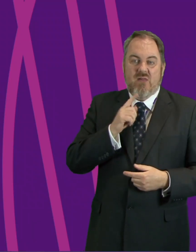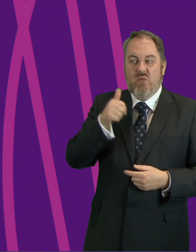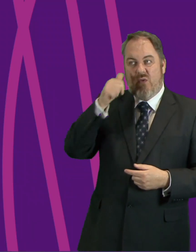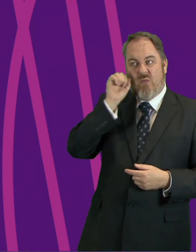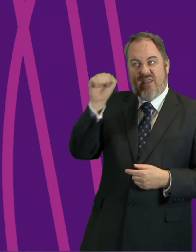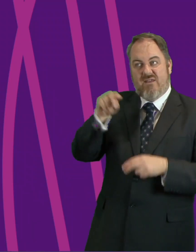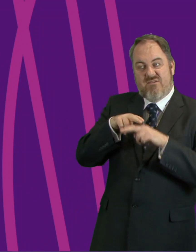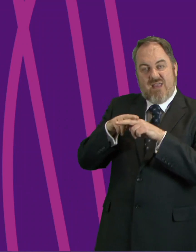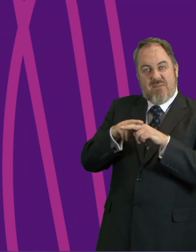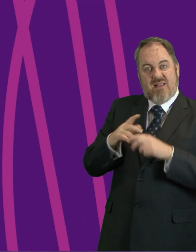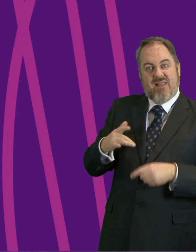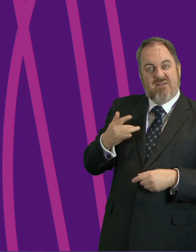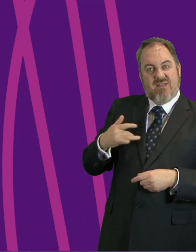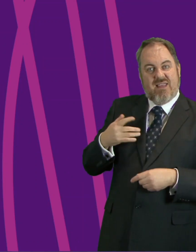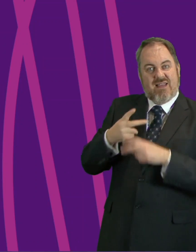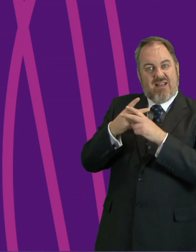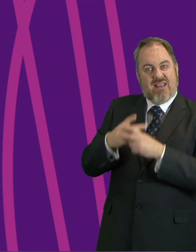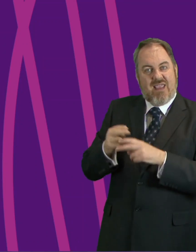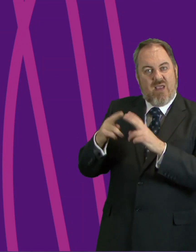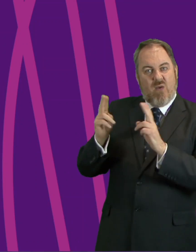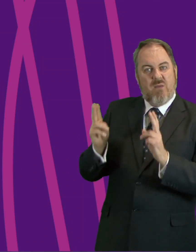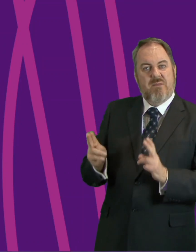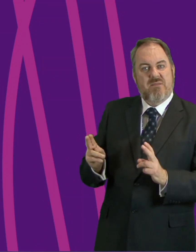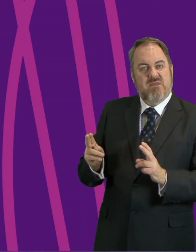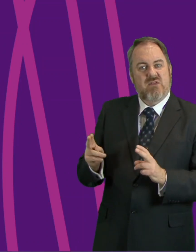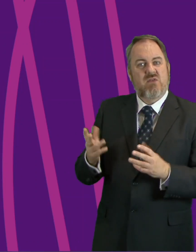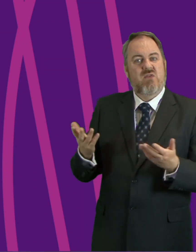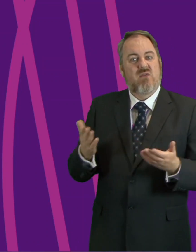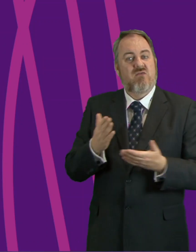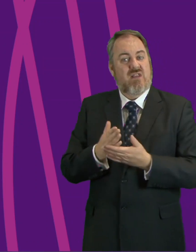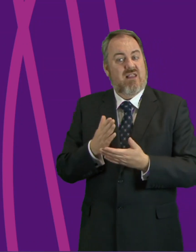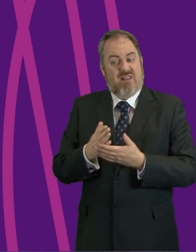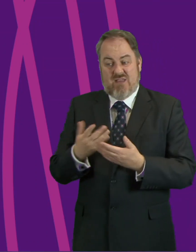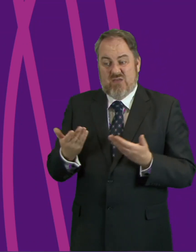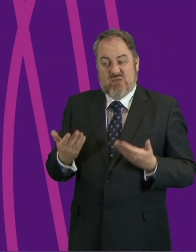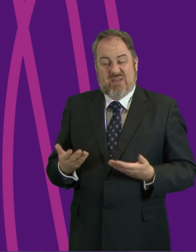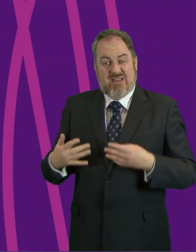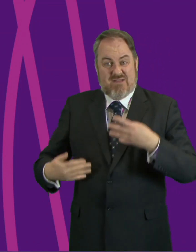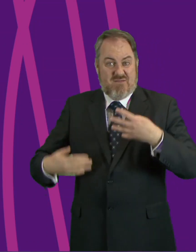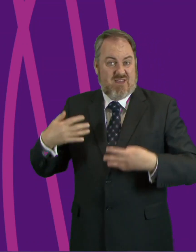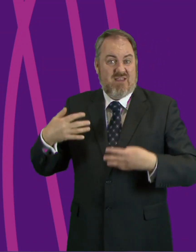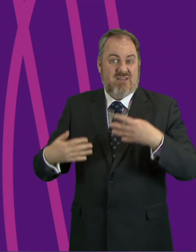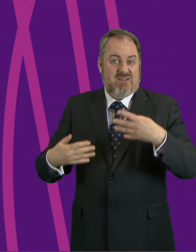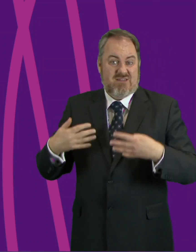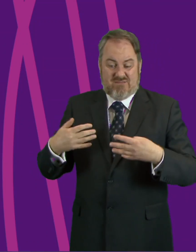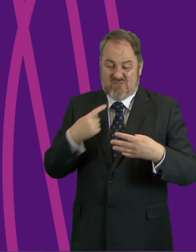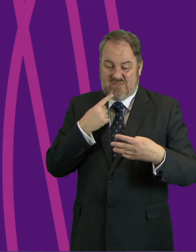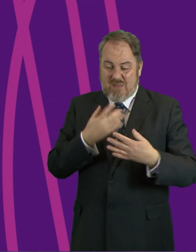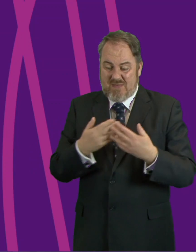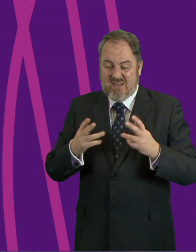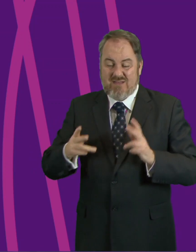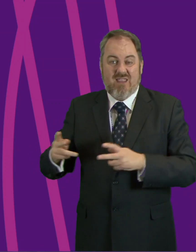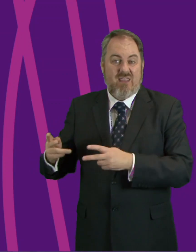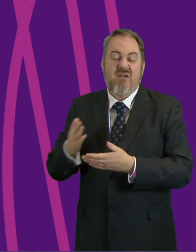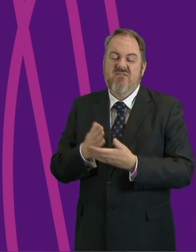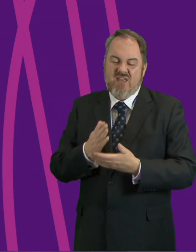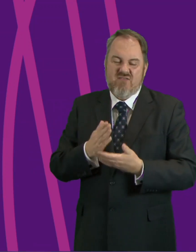care homes and for the wider public. And the figures today, as I said in my statement, are deeply distressing, and it